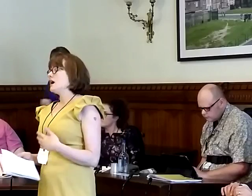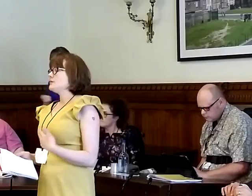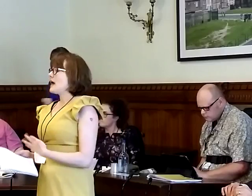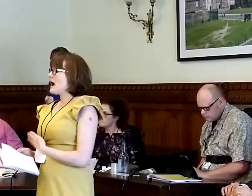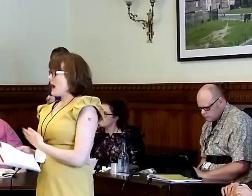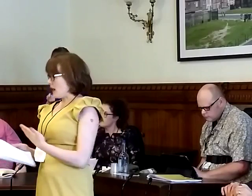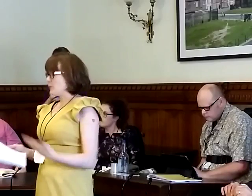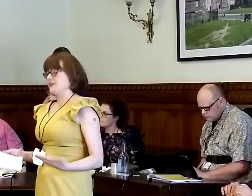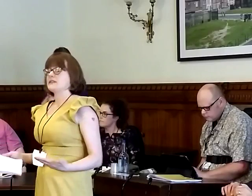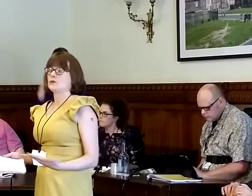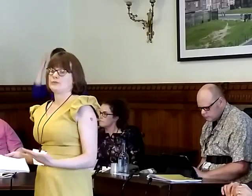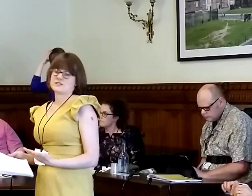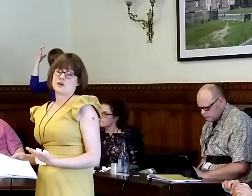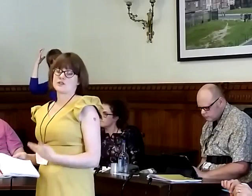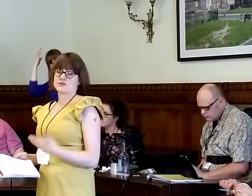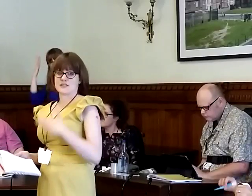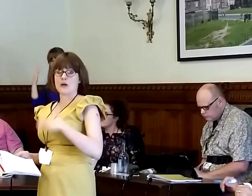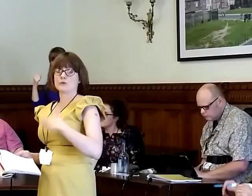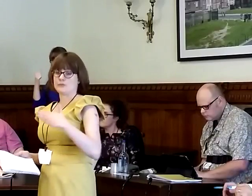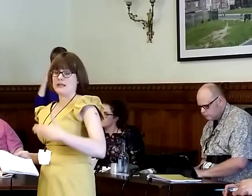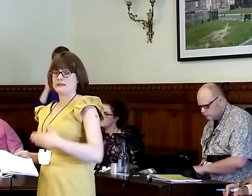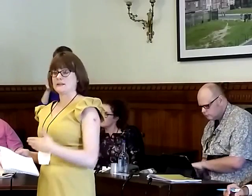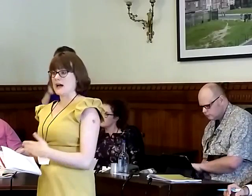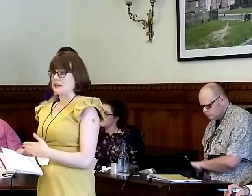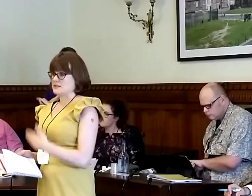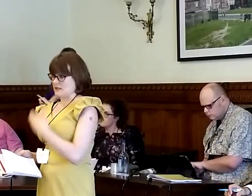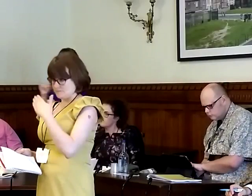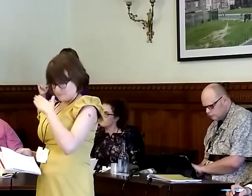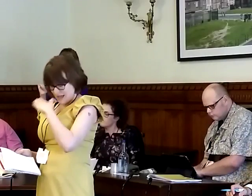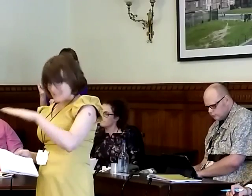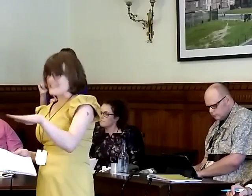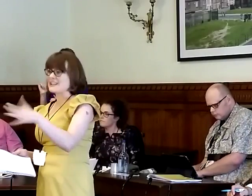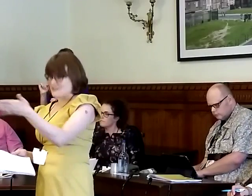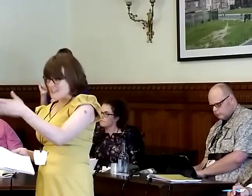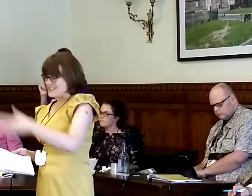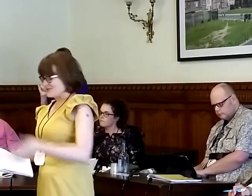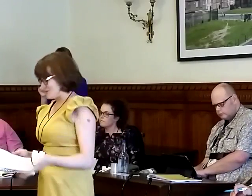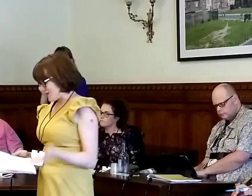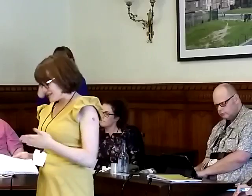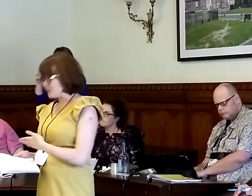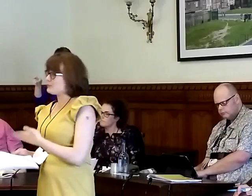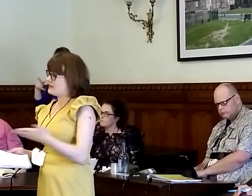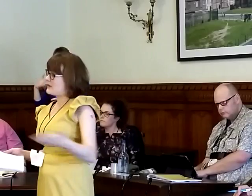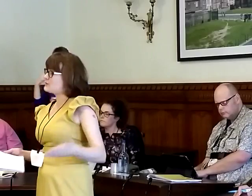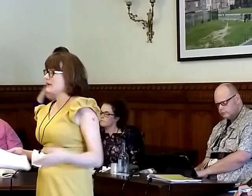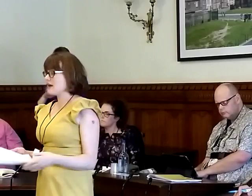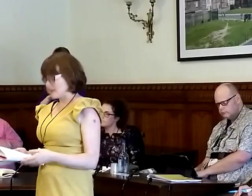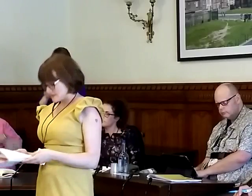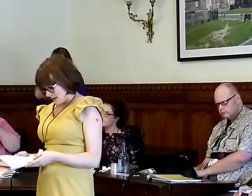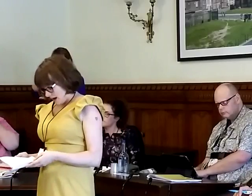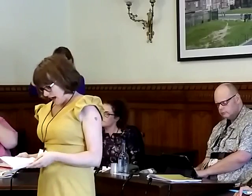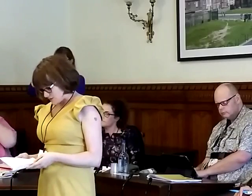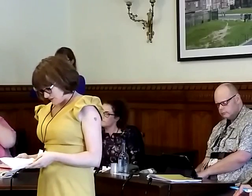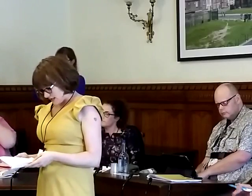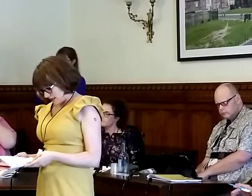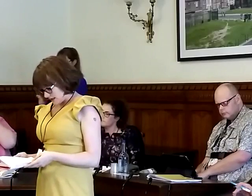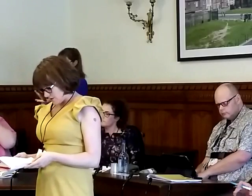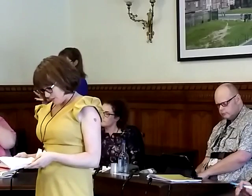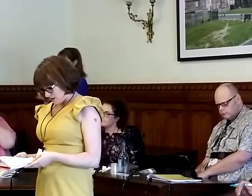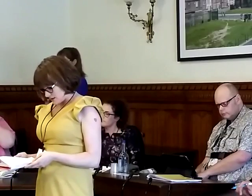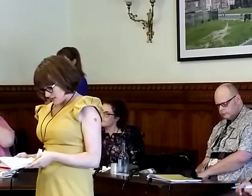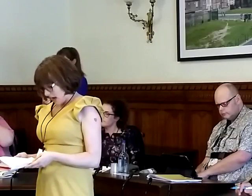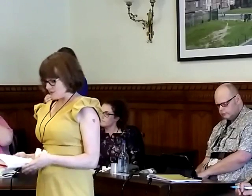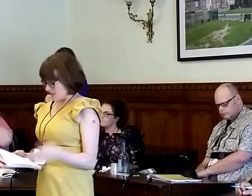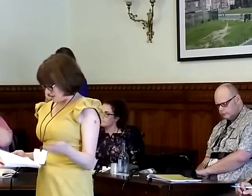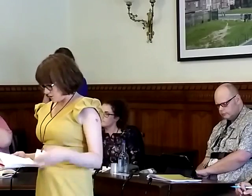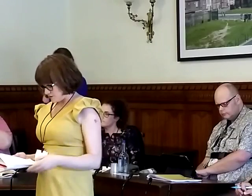rates. And we think that would be disastrous. That would mean that the ending of that central funding would mean there would be cuts, as we've seen